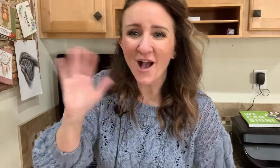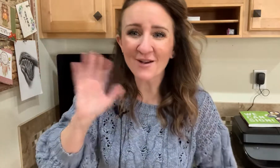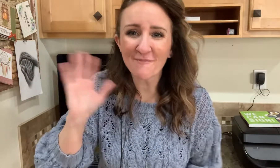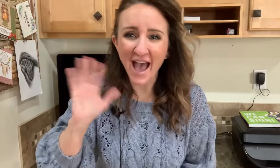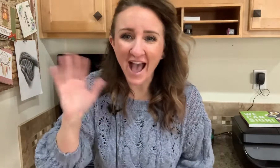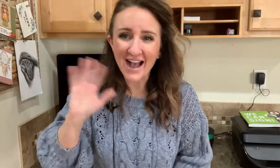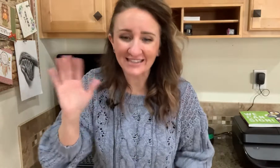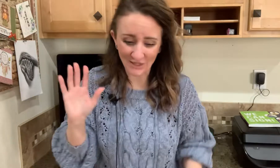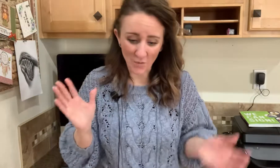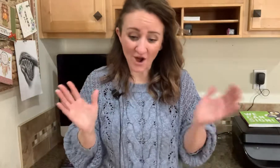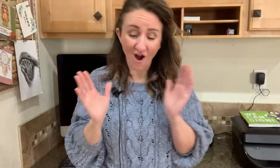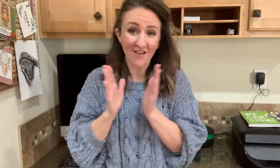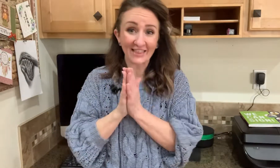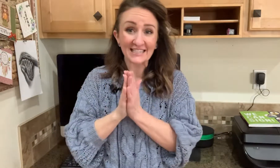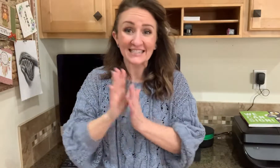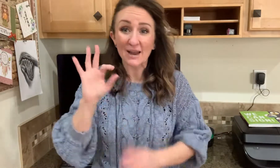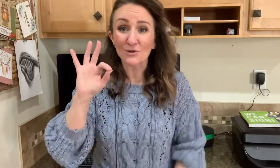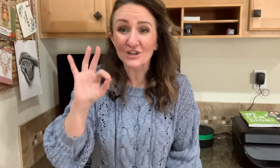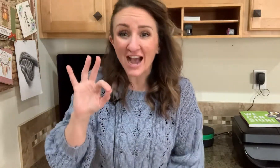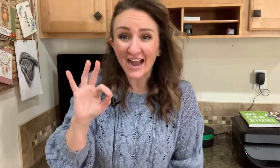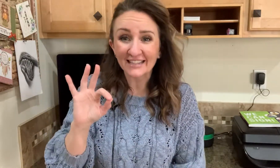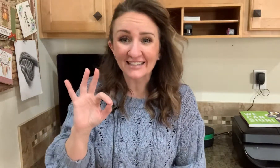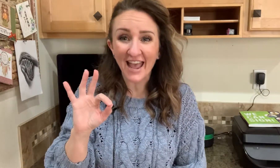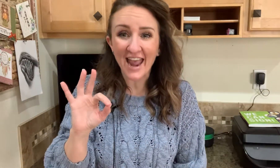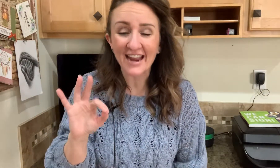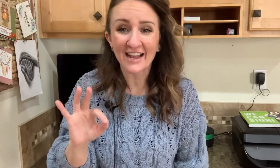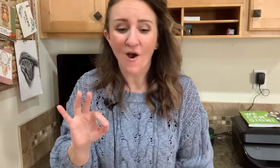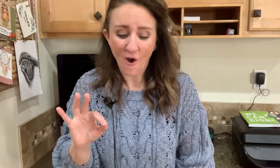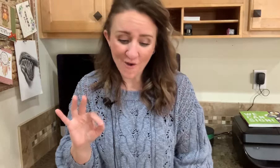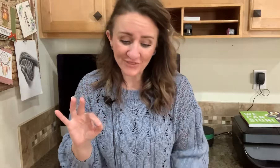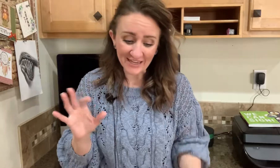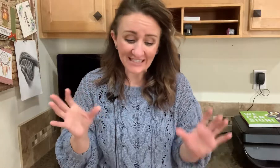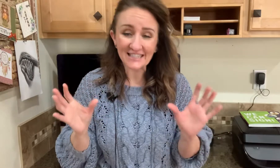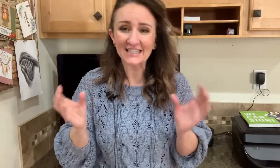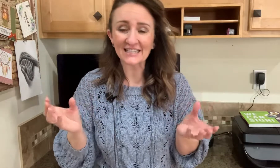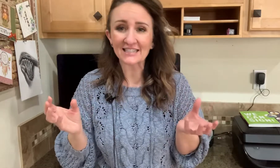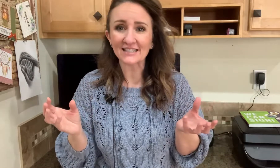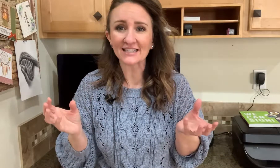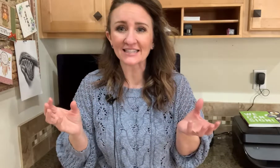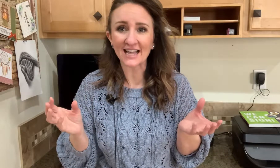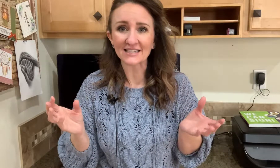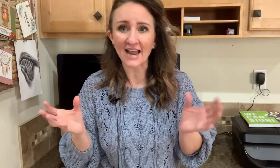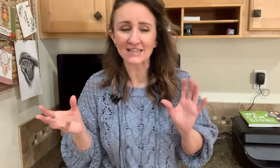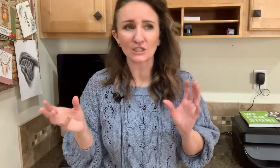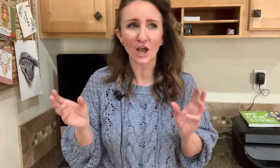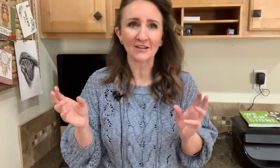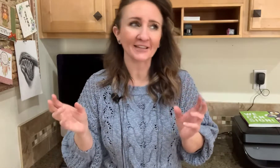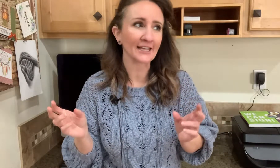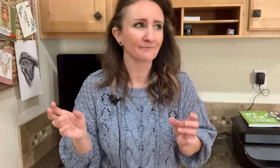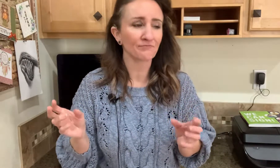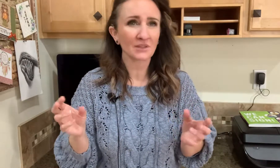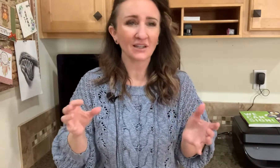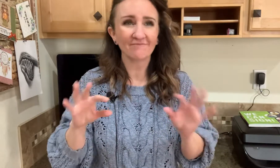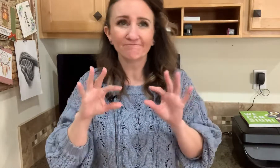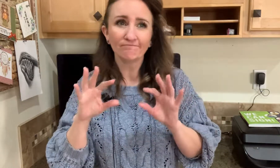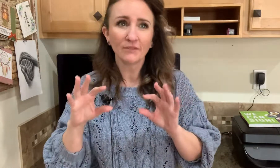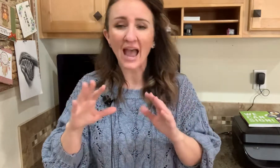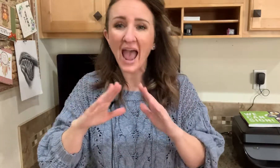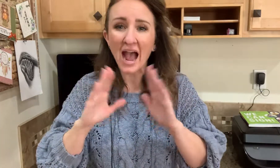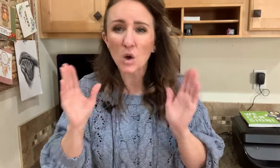welcome back. So we are on lesson number 9 today. This lesson has a lot of like house